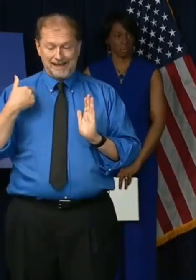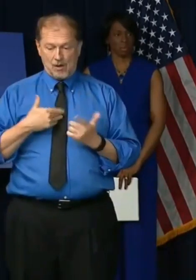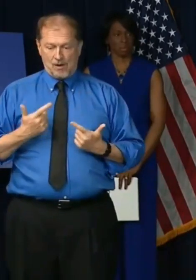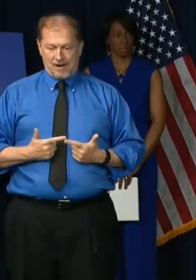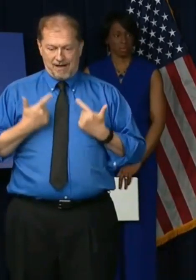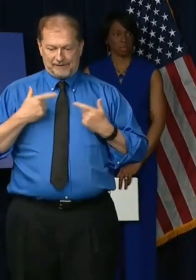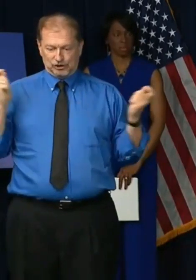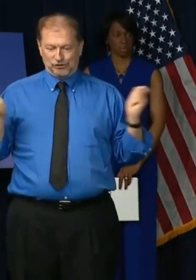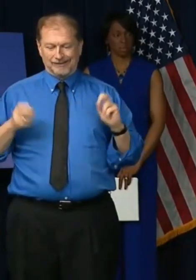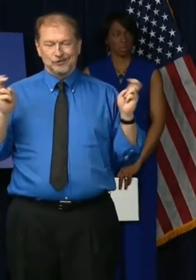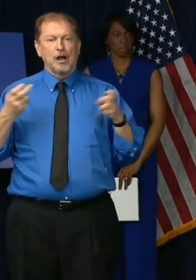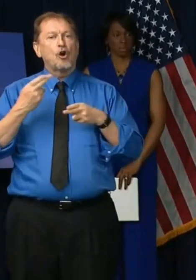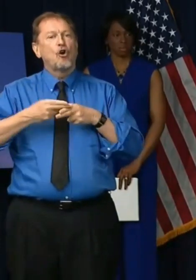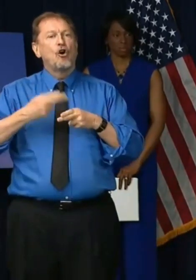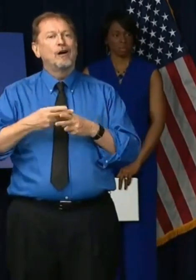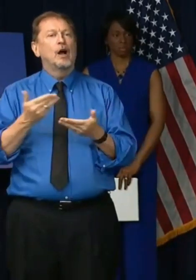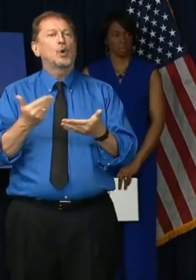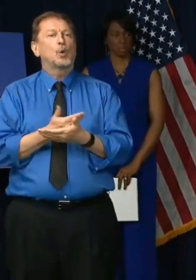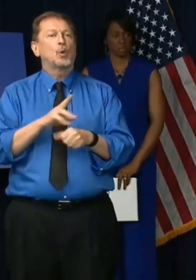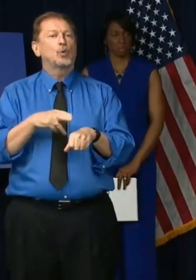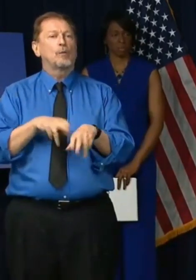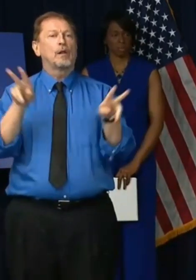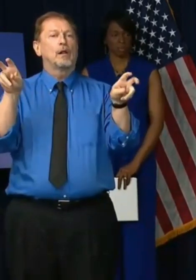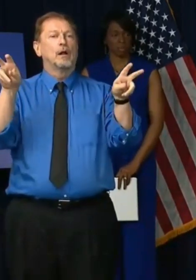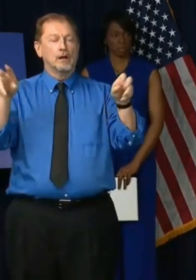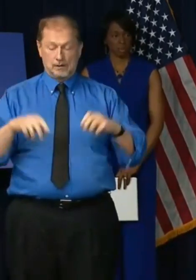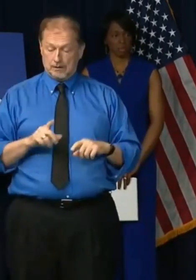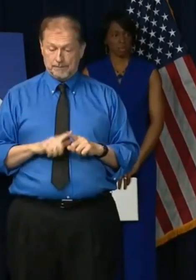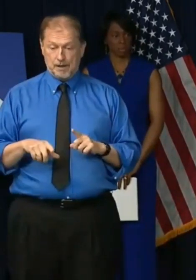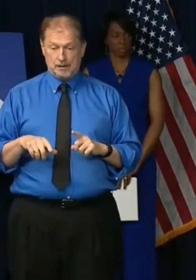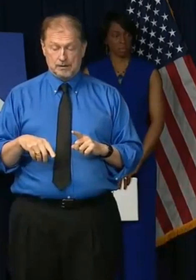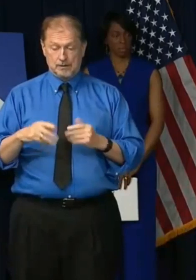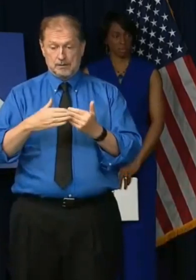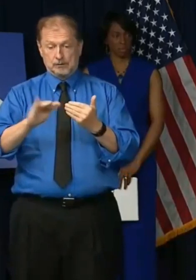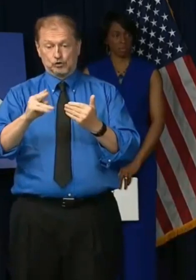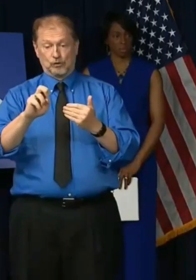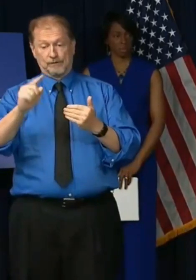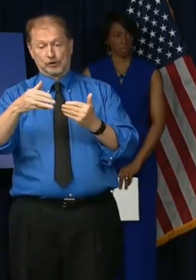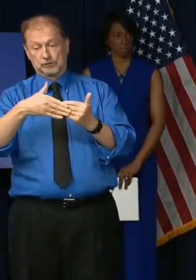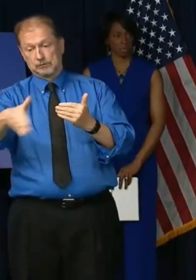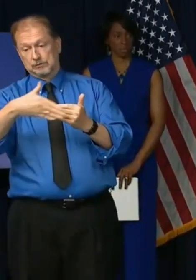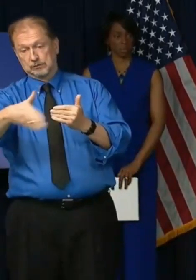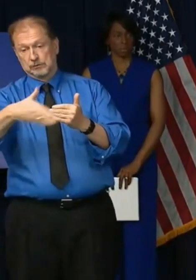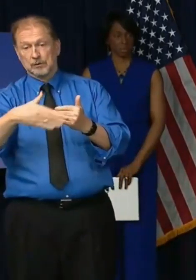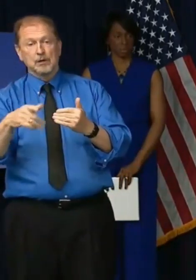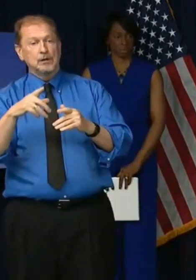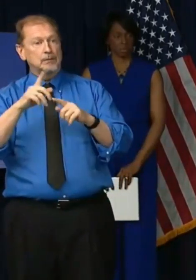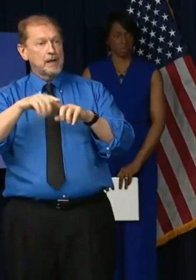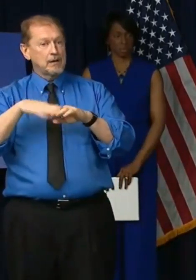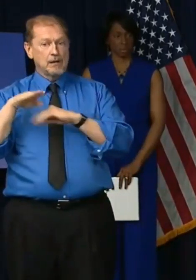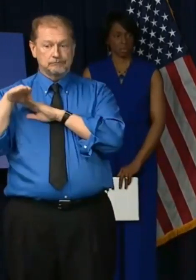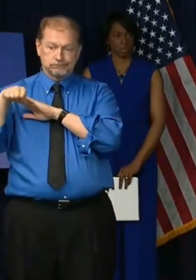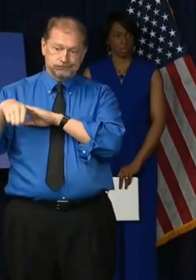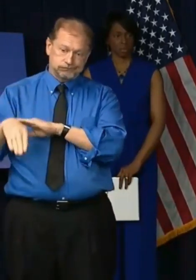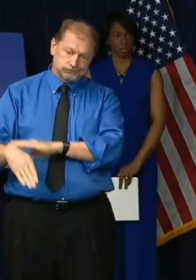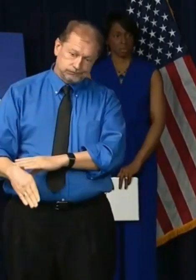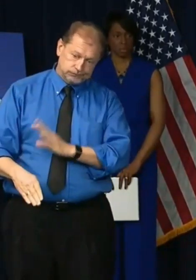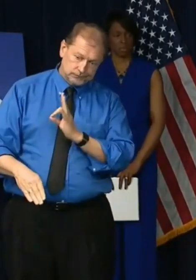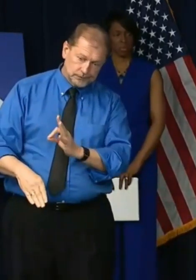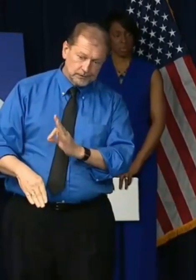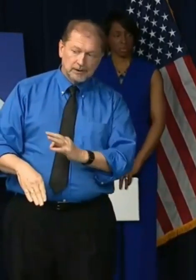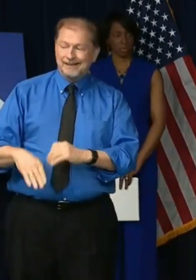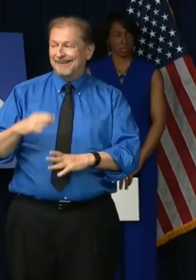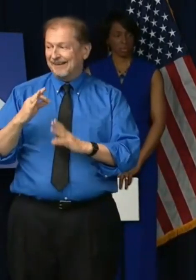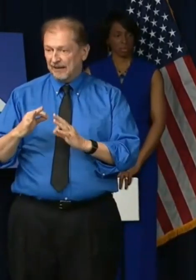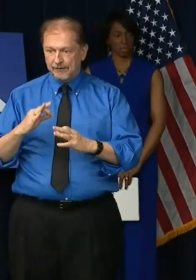end of May, but again, it will be all based on, whether people are getting sicker and, where we are in the